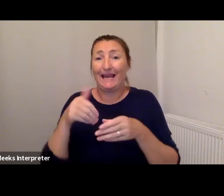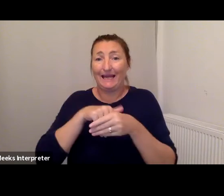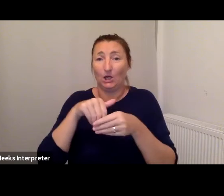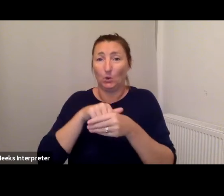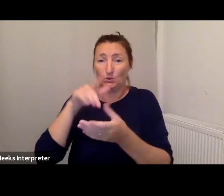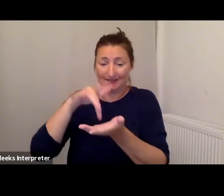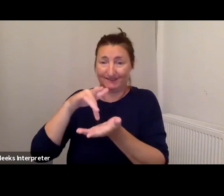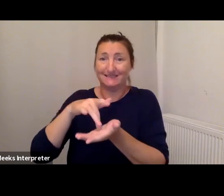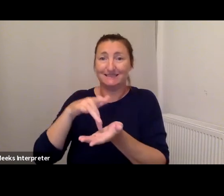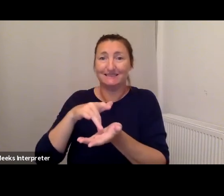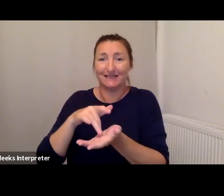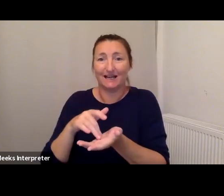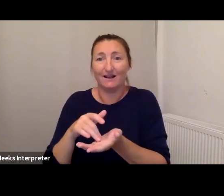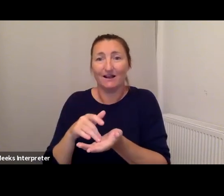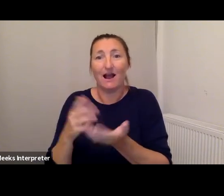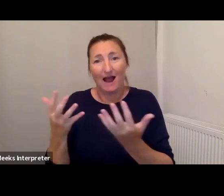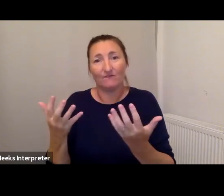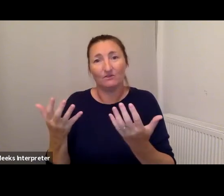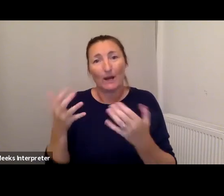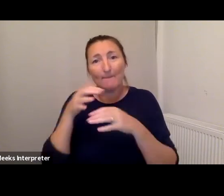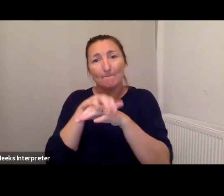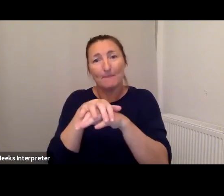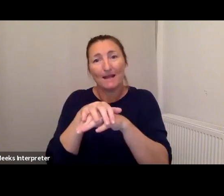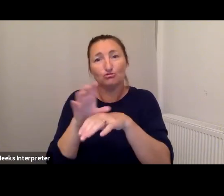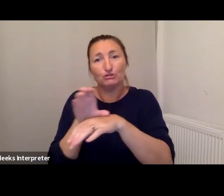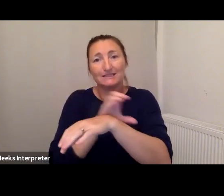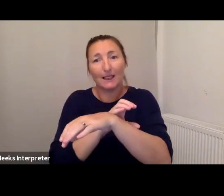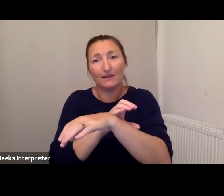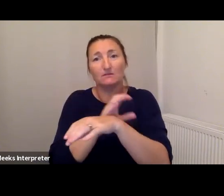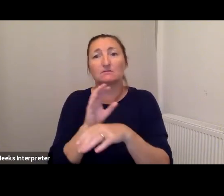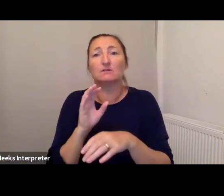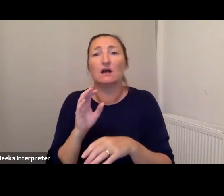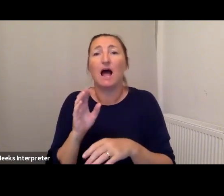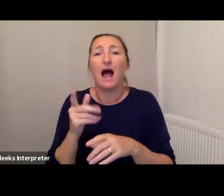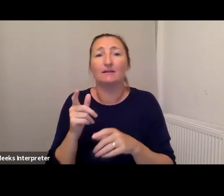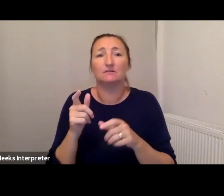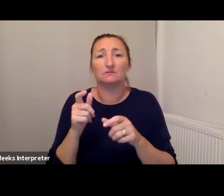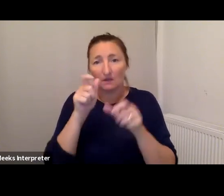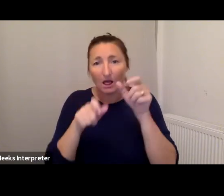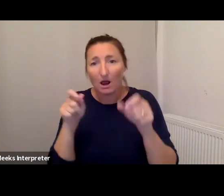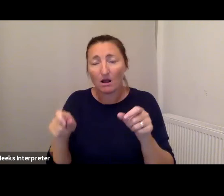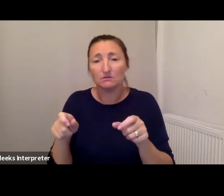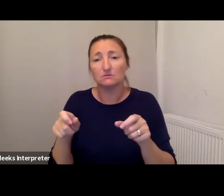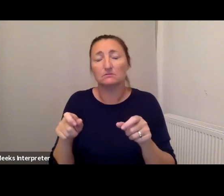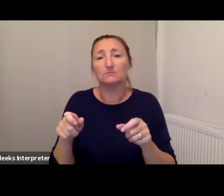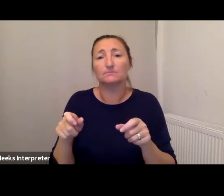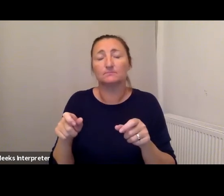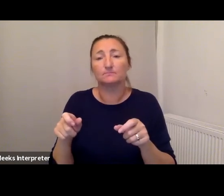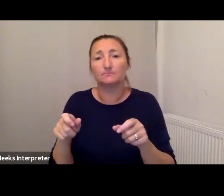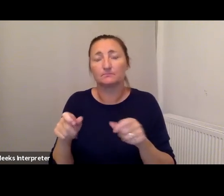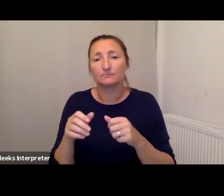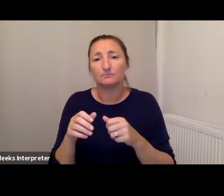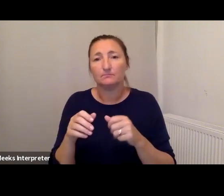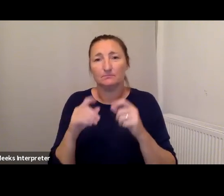through resilience, should be embedded through resilience and climate vulnerability planning and implementation. It can't be